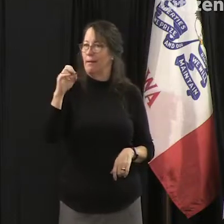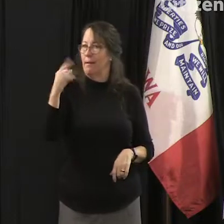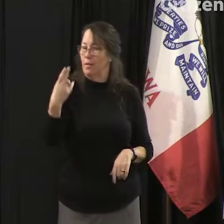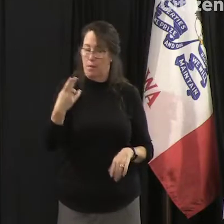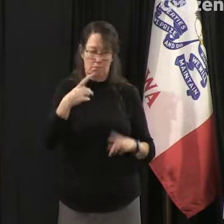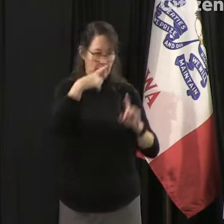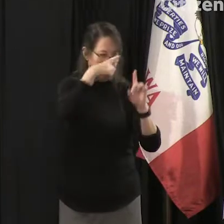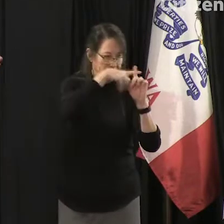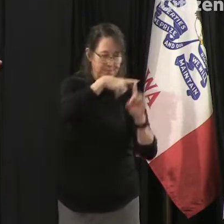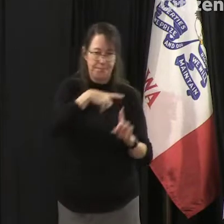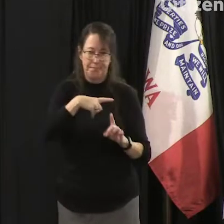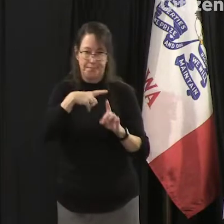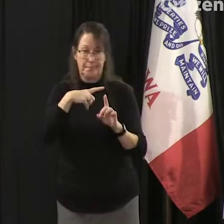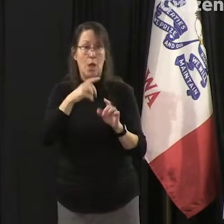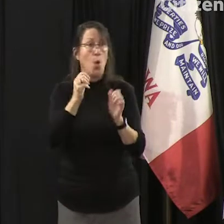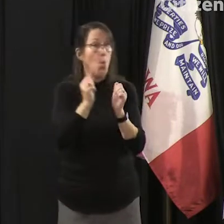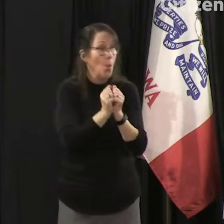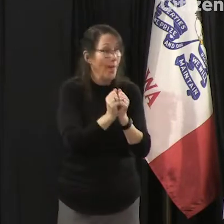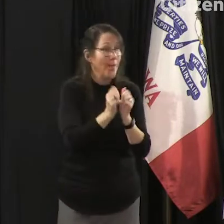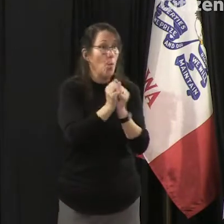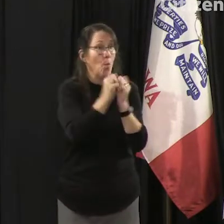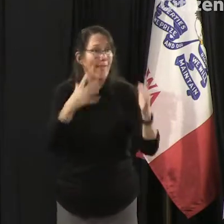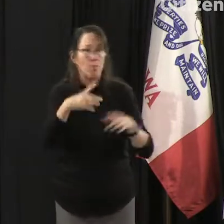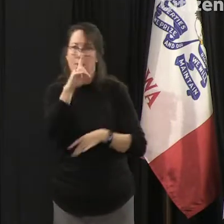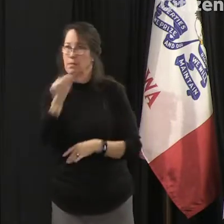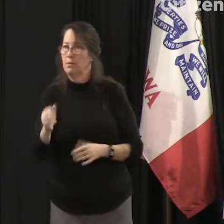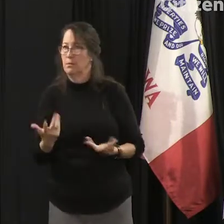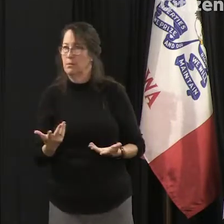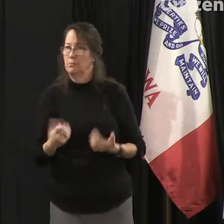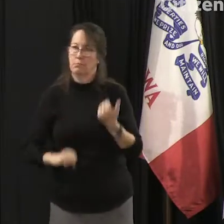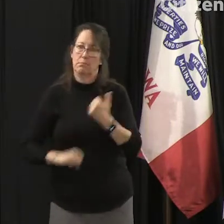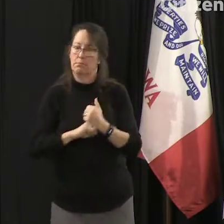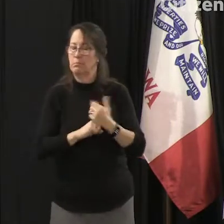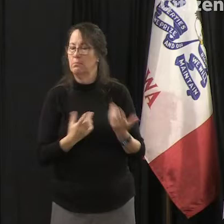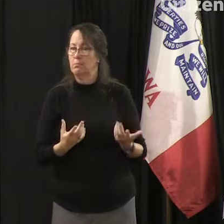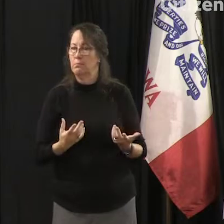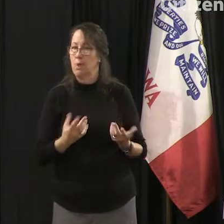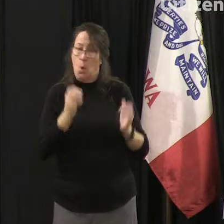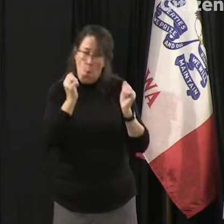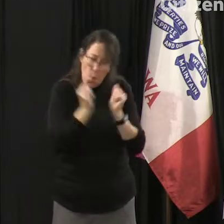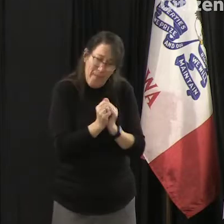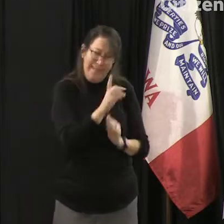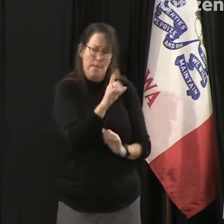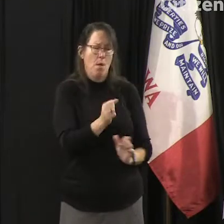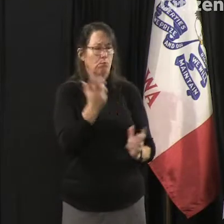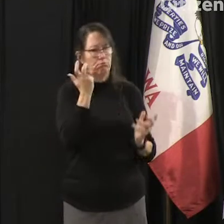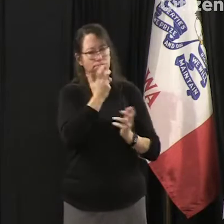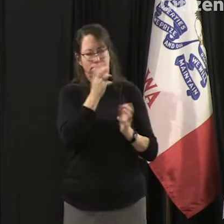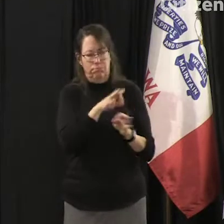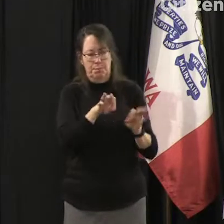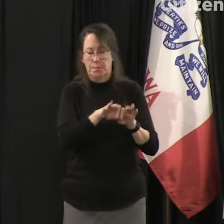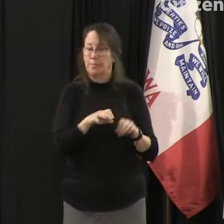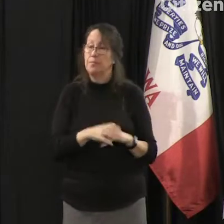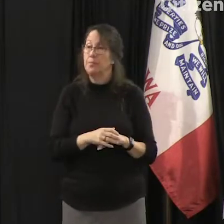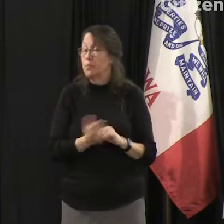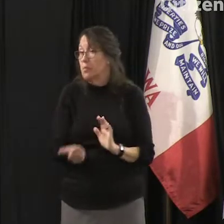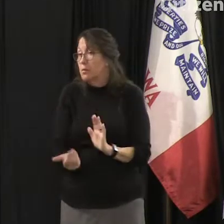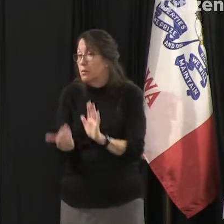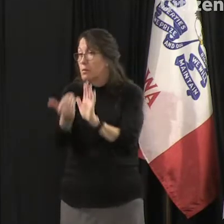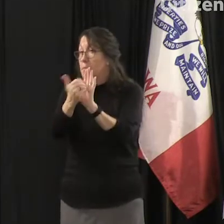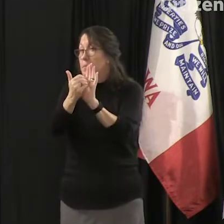good for people without disabilities, it is extremely important for persons with disabilities. So